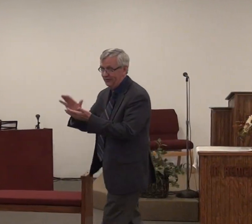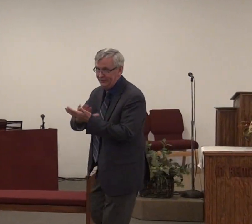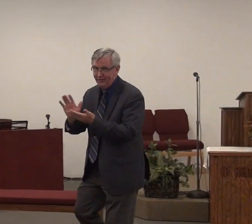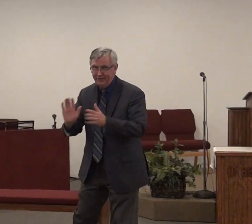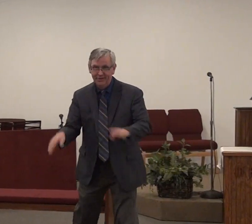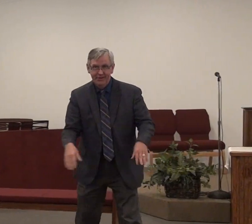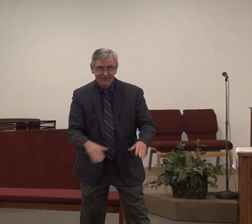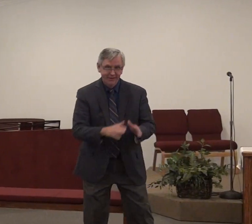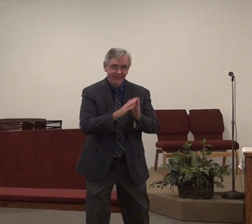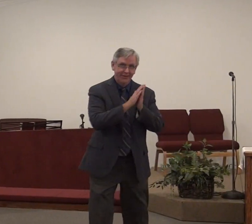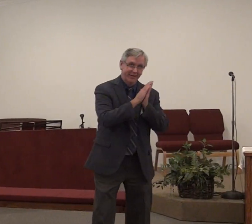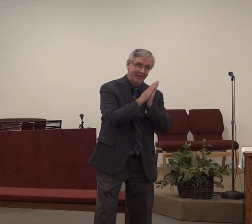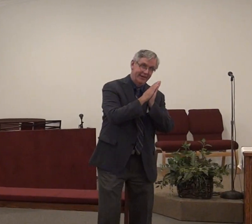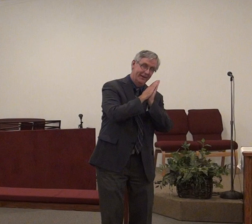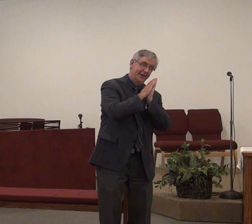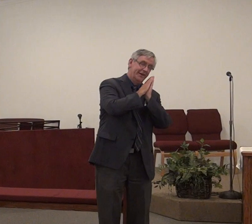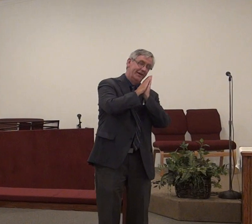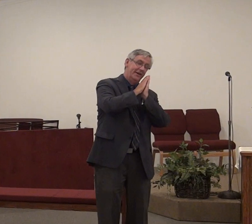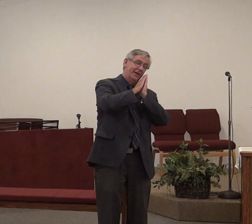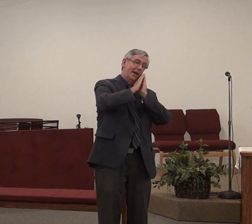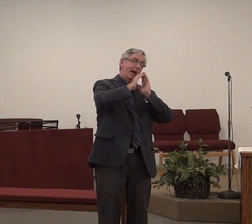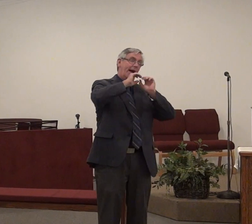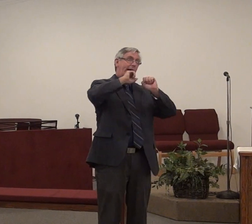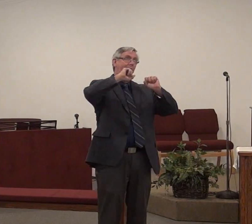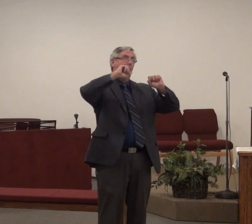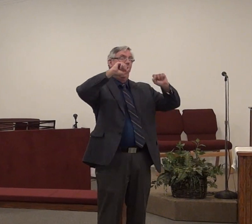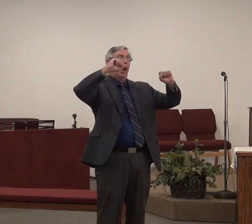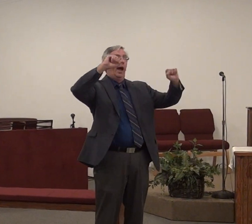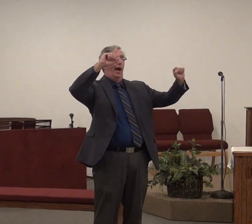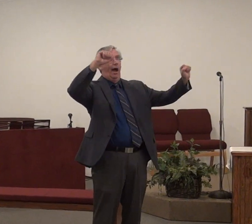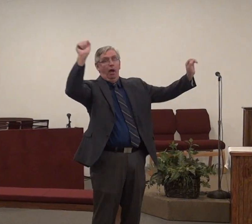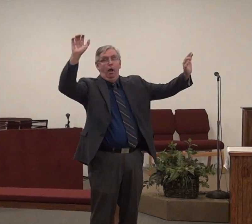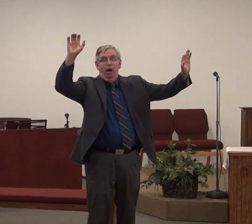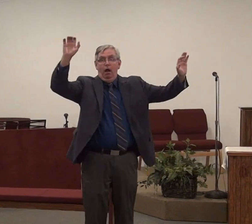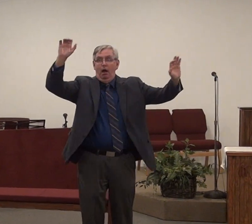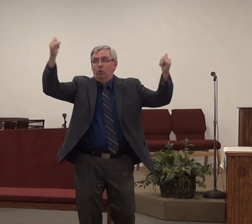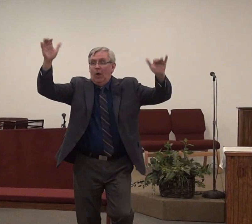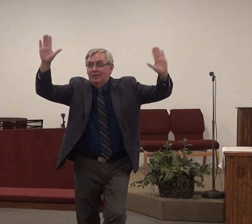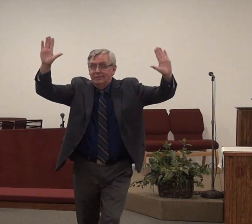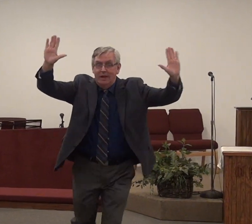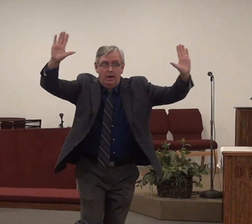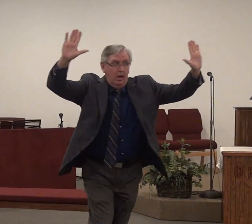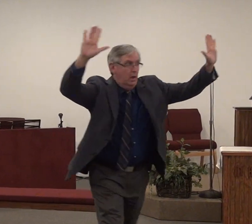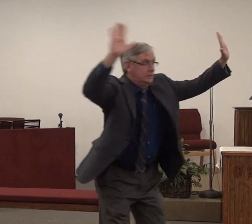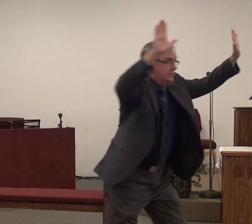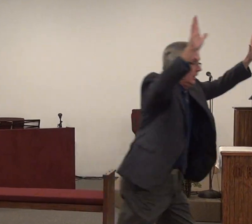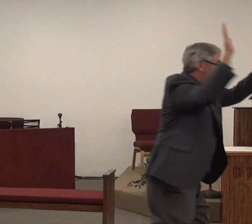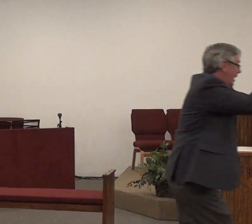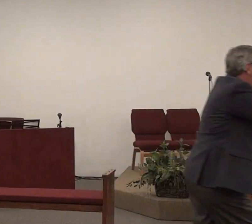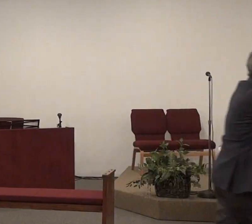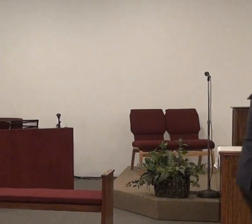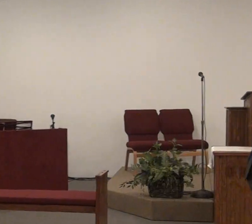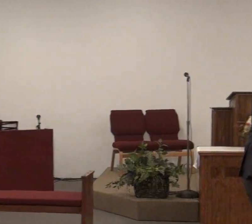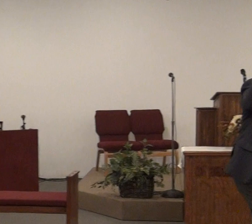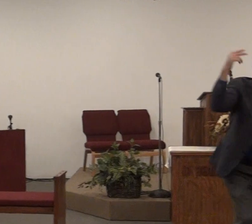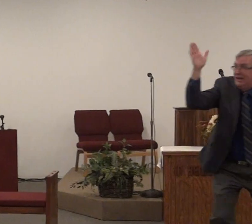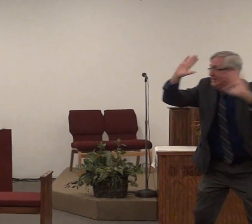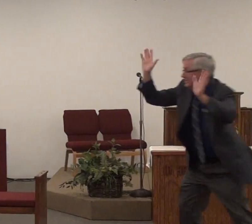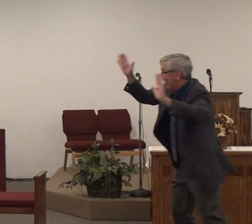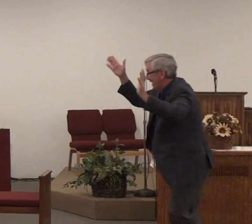You wear yourself out working all day, and you go to bed, and you get up the next morning. Oh, it's Sunday. It is Sunday. Let's get